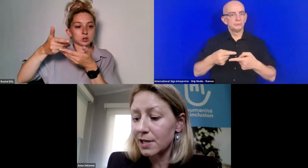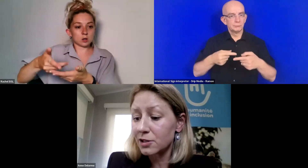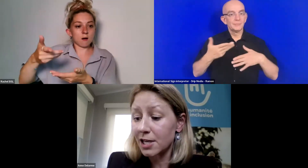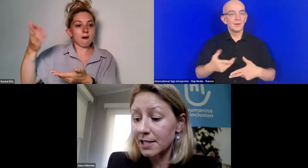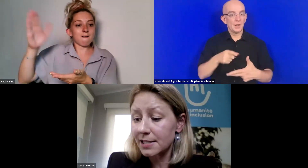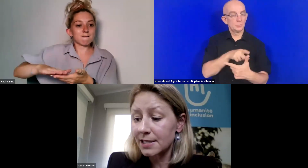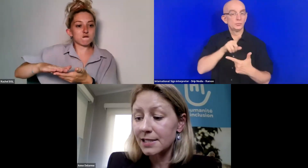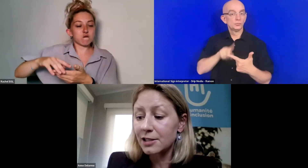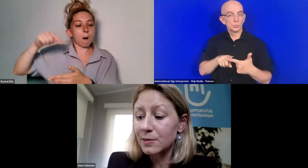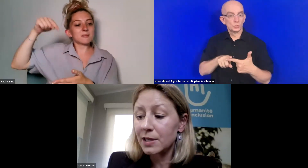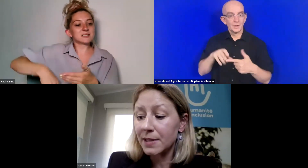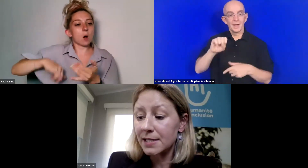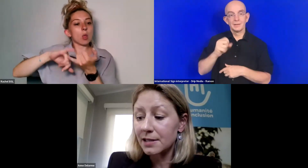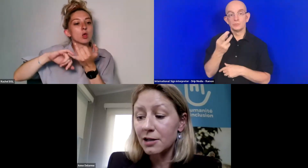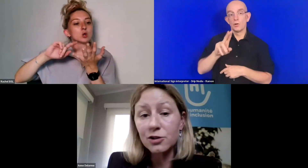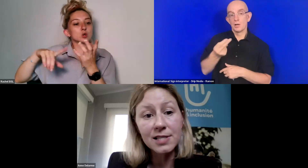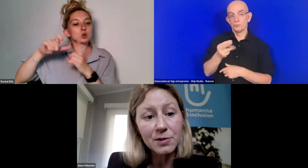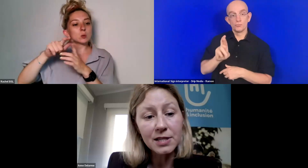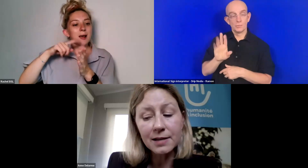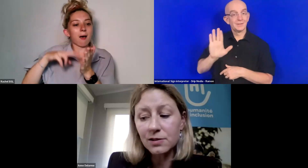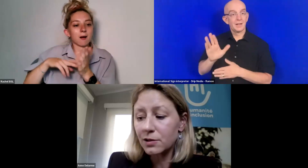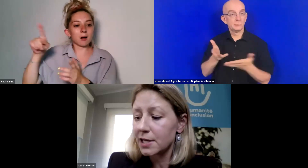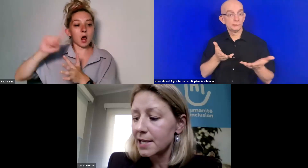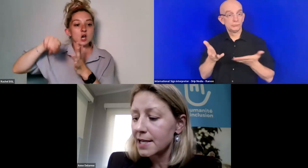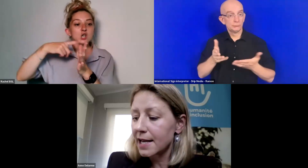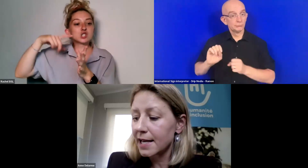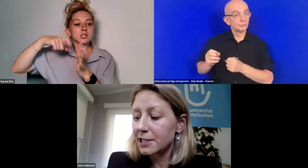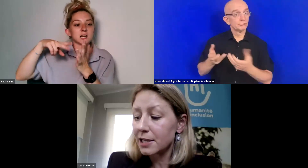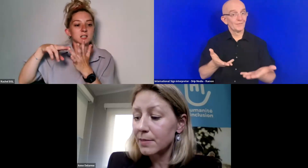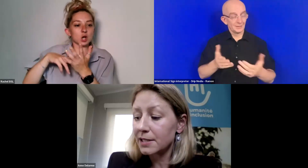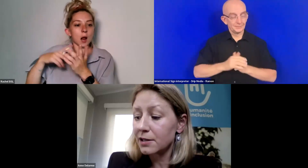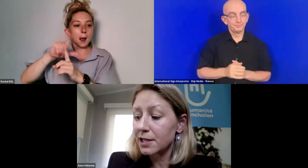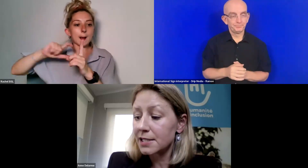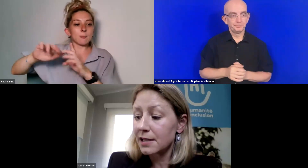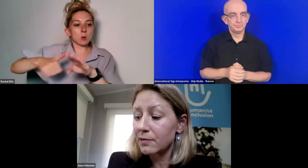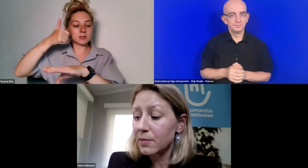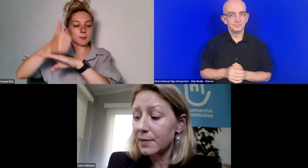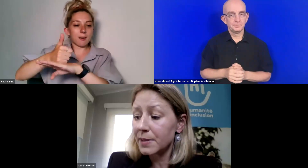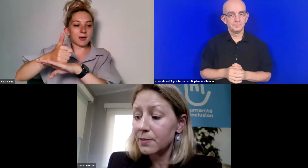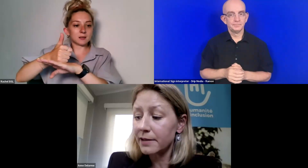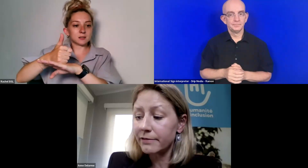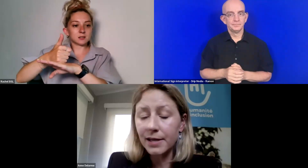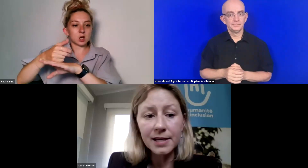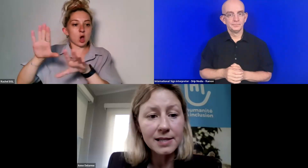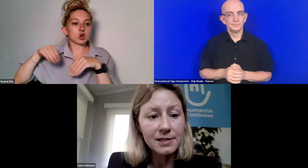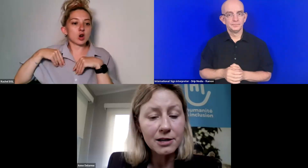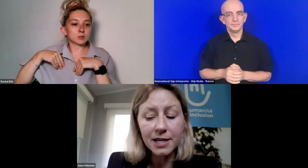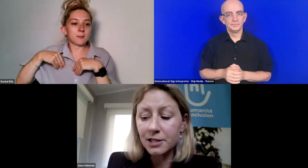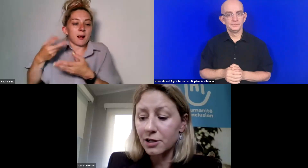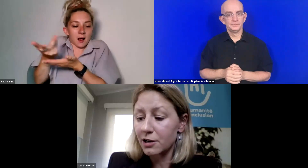Savia Juan Jackson is a community-based contraception counselor, and Jane Modong is a midwife